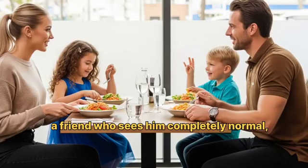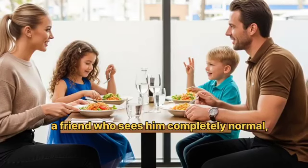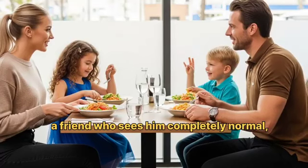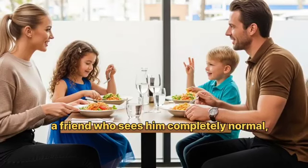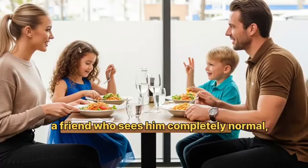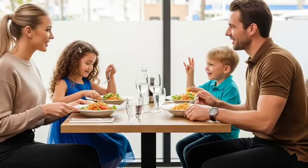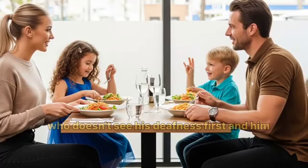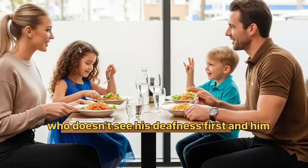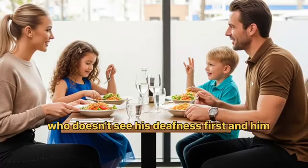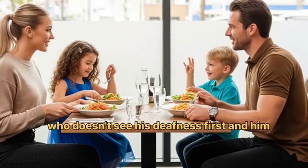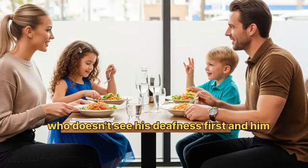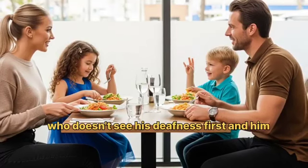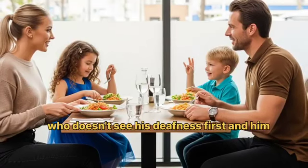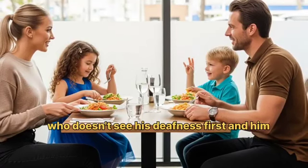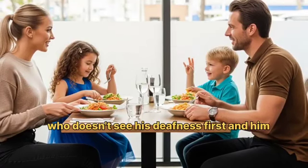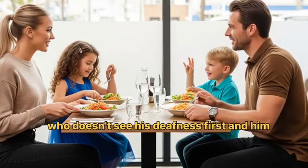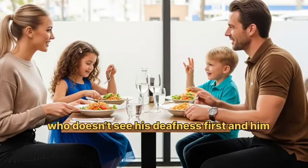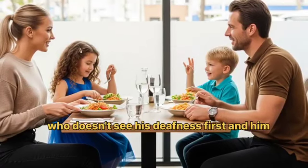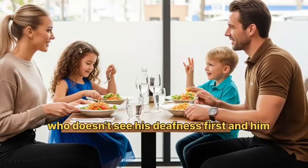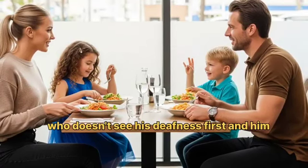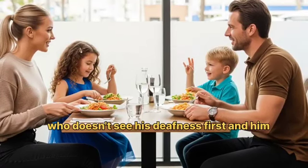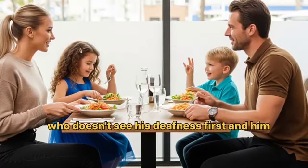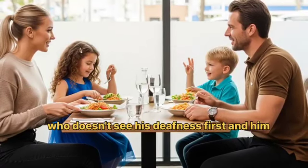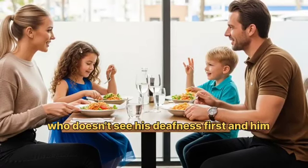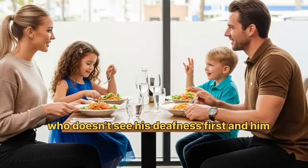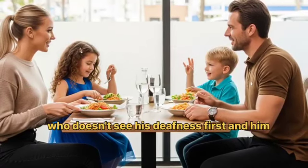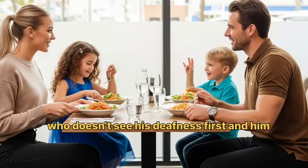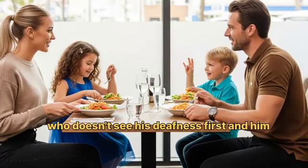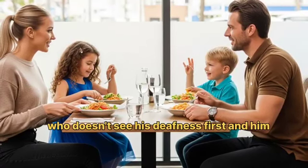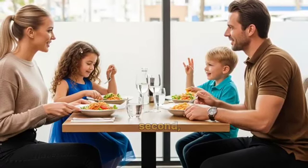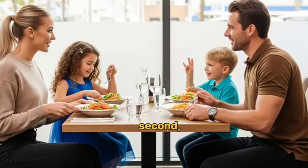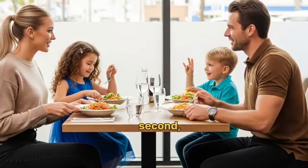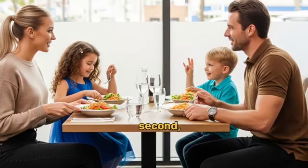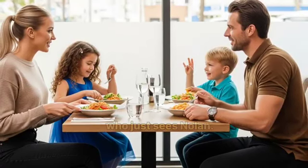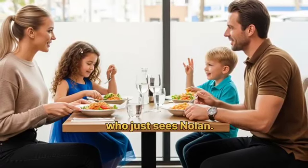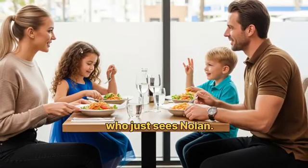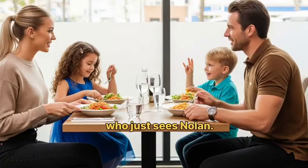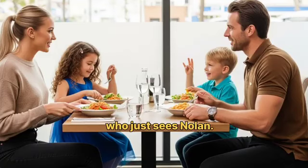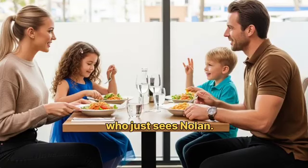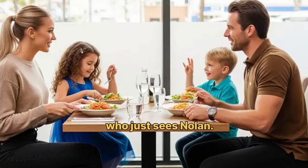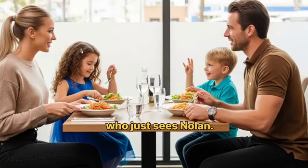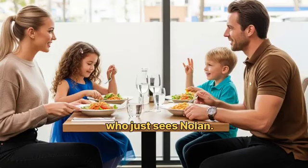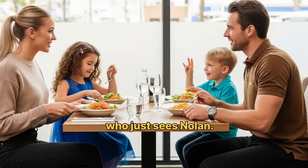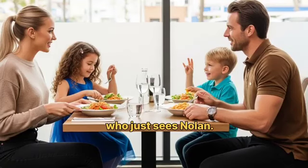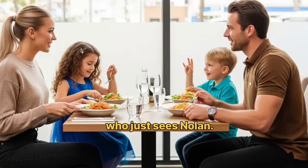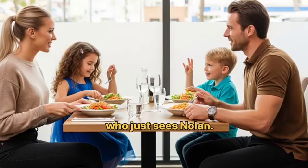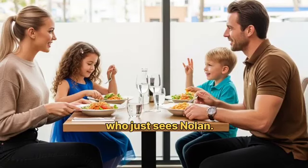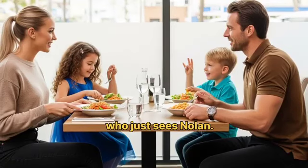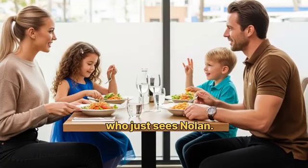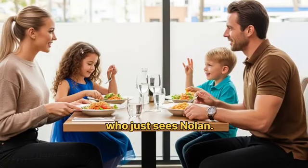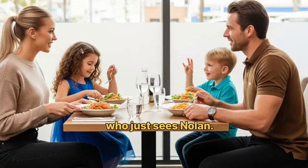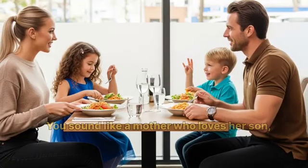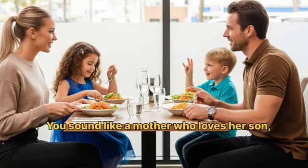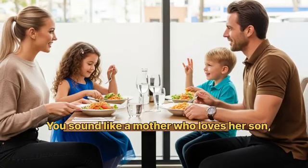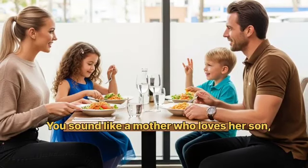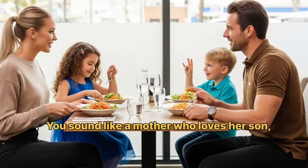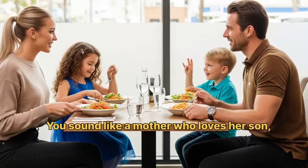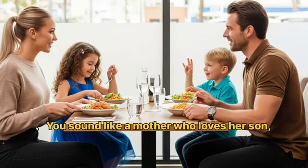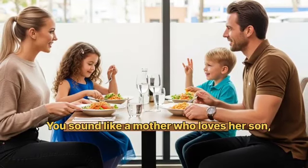normal, who doesn't see his deafness first and him second, who just sees Nolan. You sound like a mother who